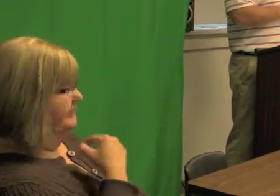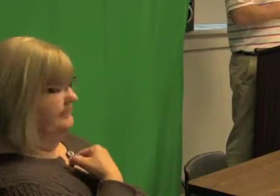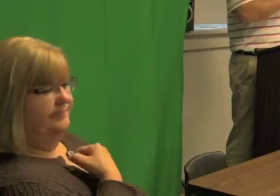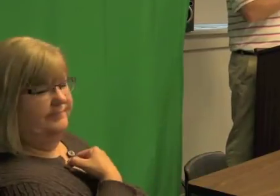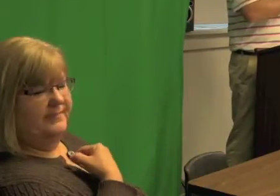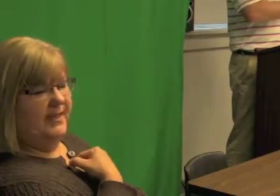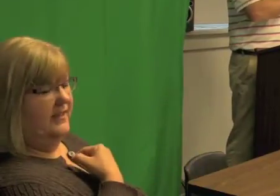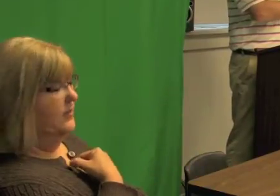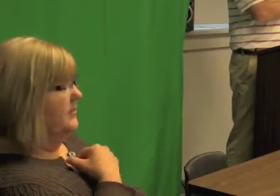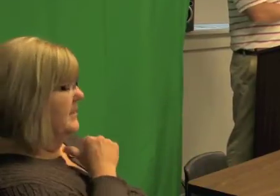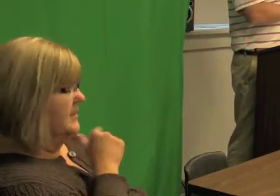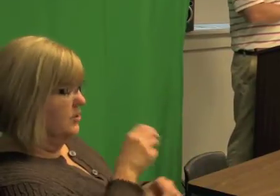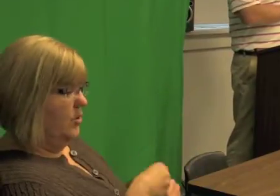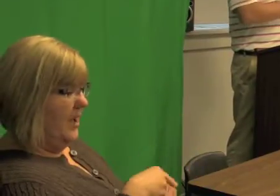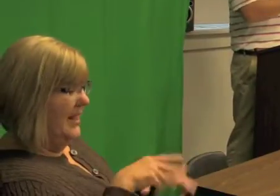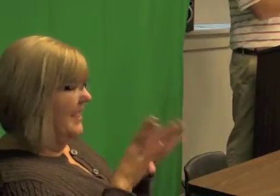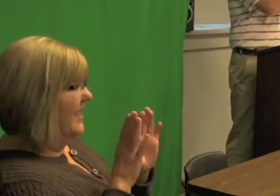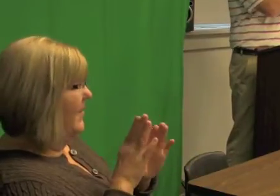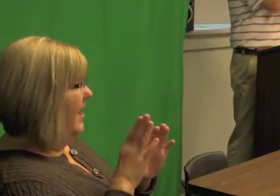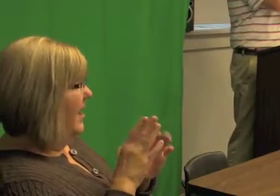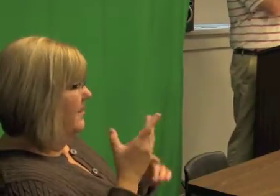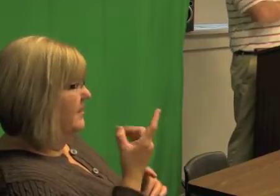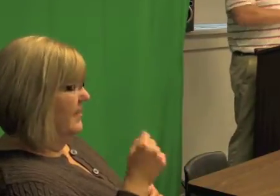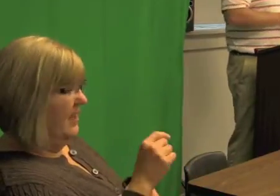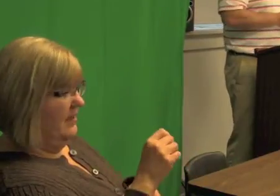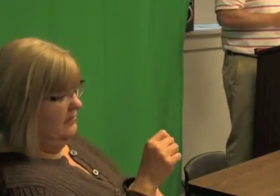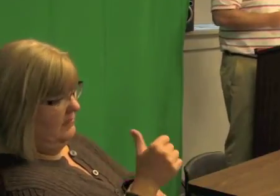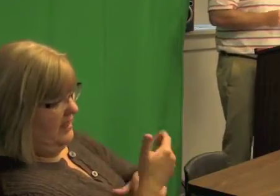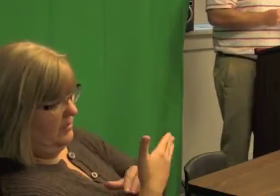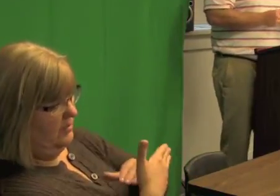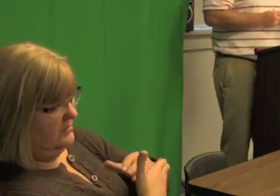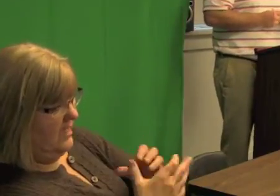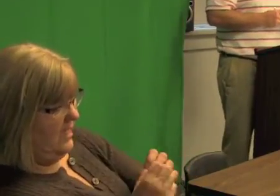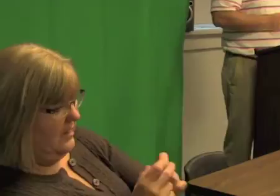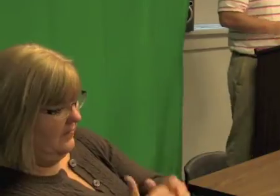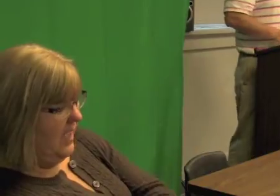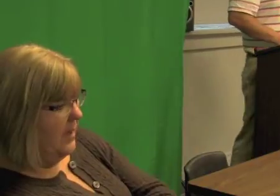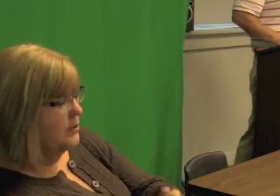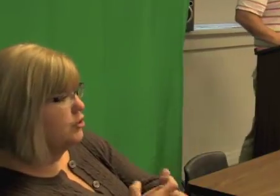I don't want to give up the, whatever it is on the other side of that opportunity cost.